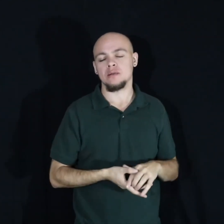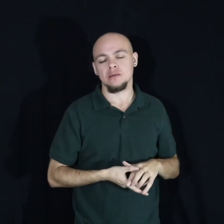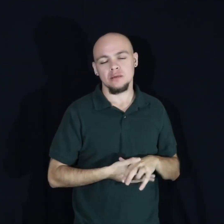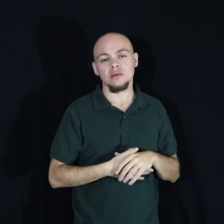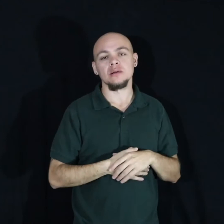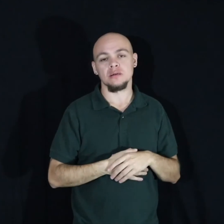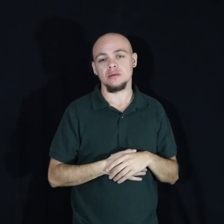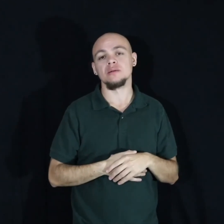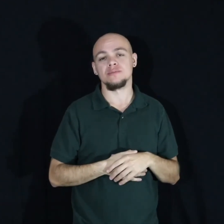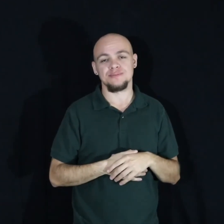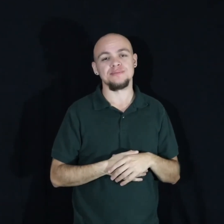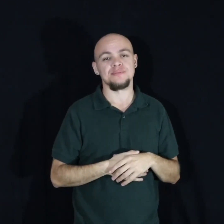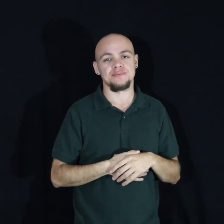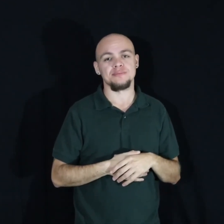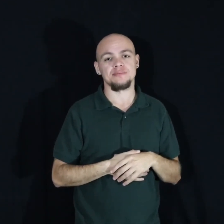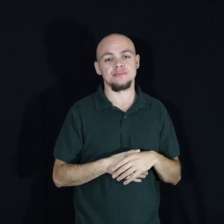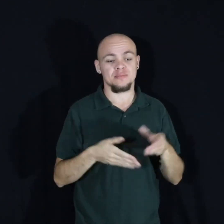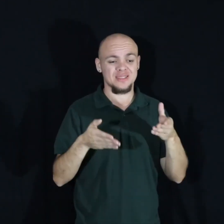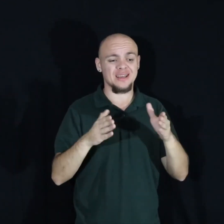Let there be.